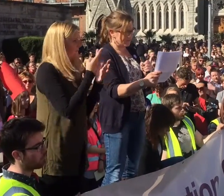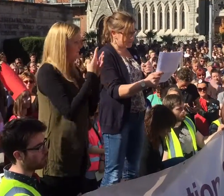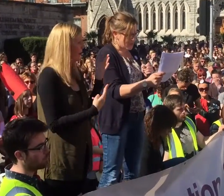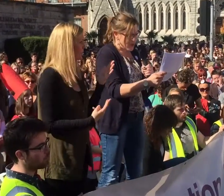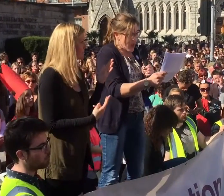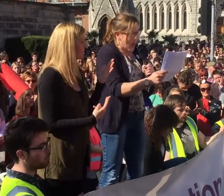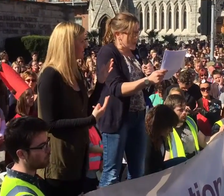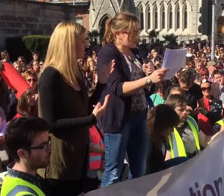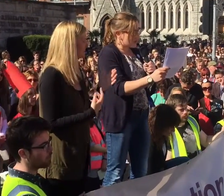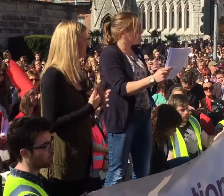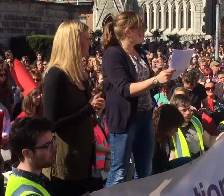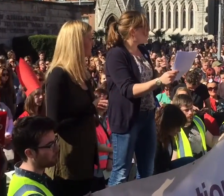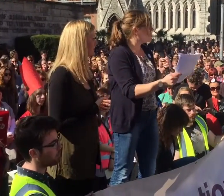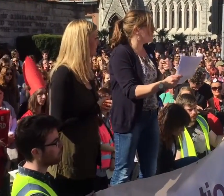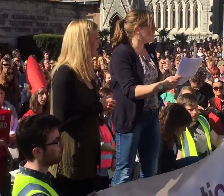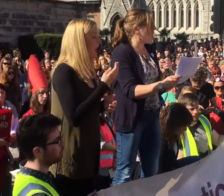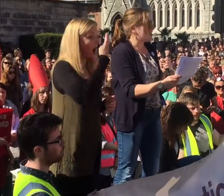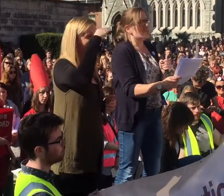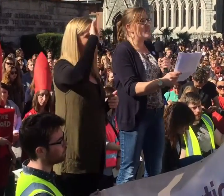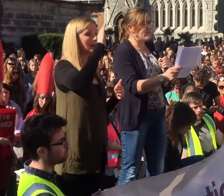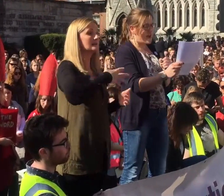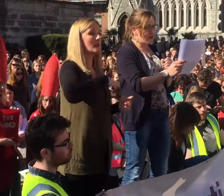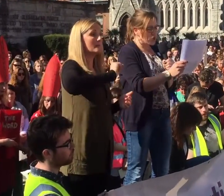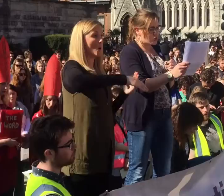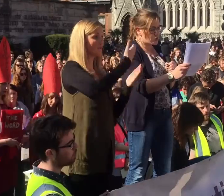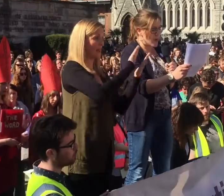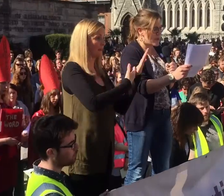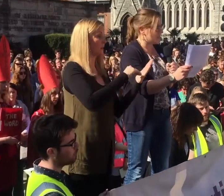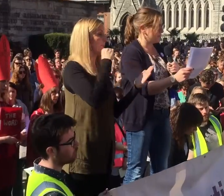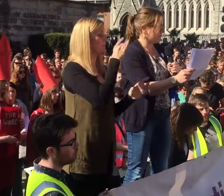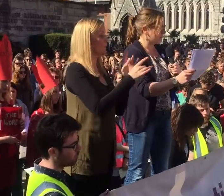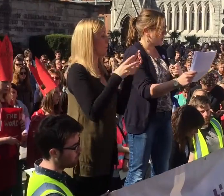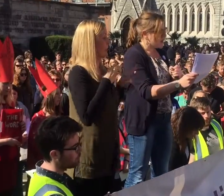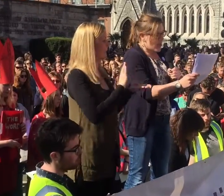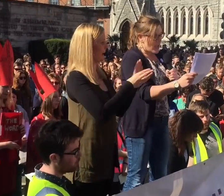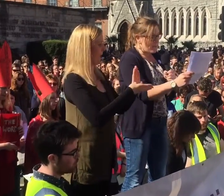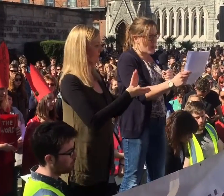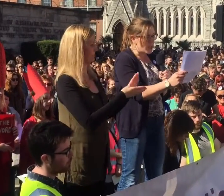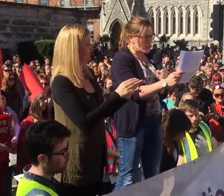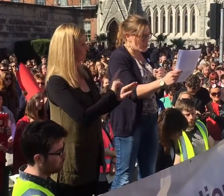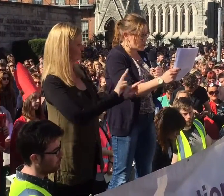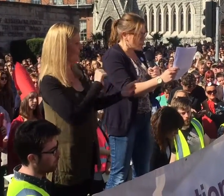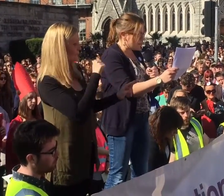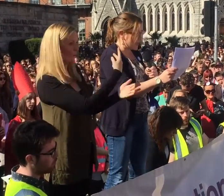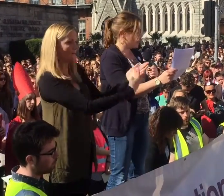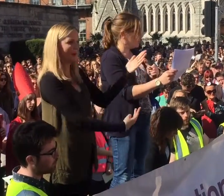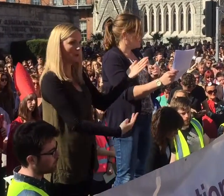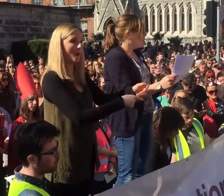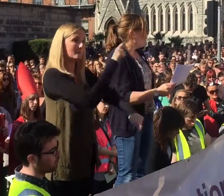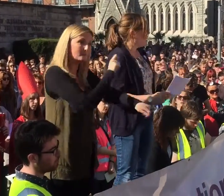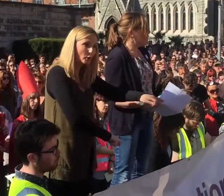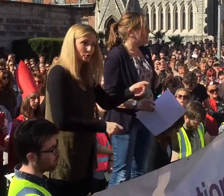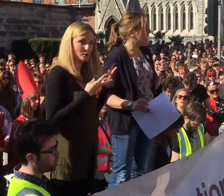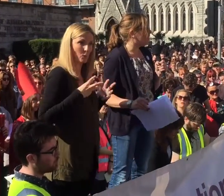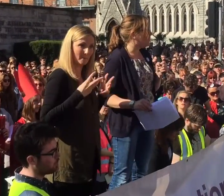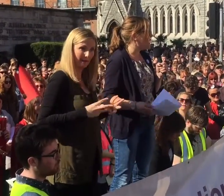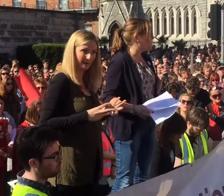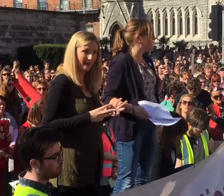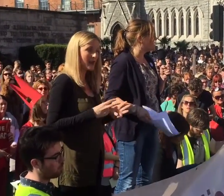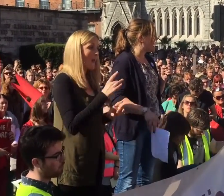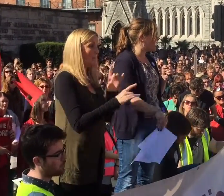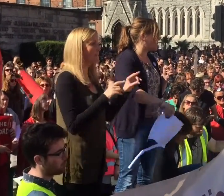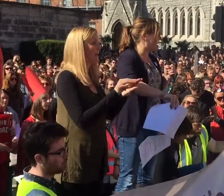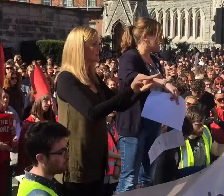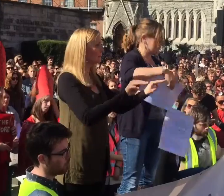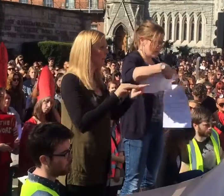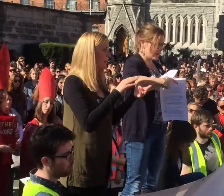valued. Ireland's abortion law devalues women. It punishes women. It makes